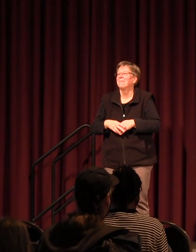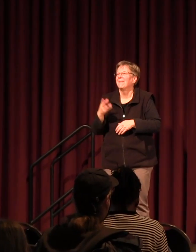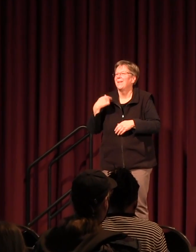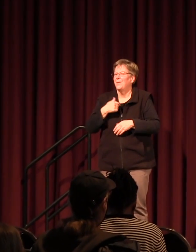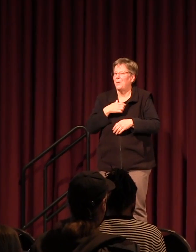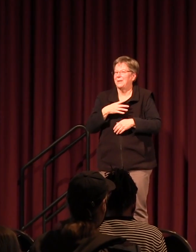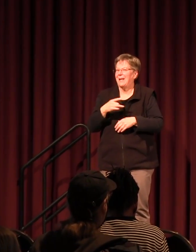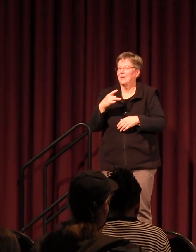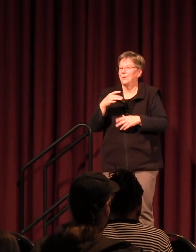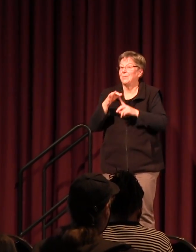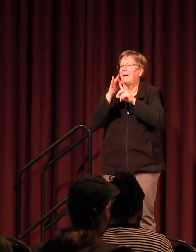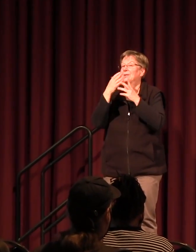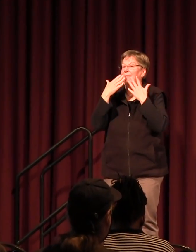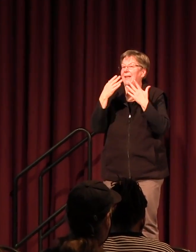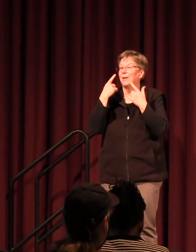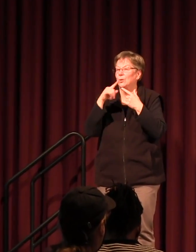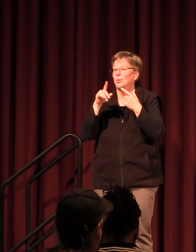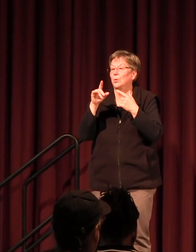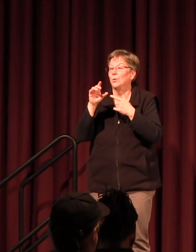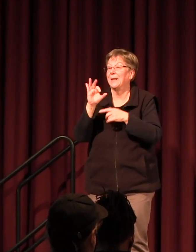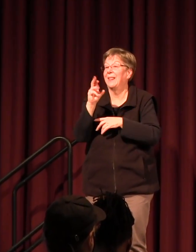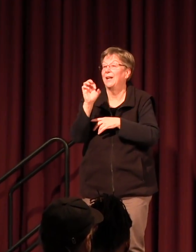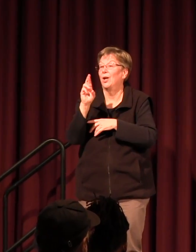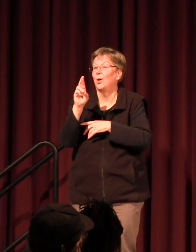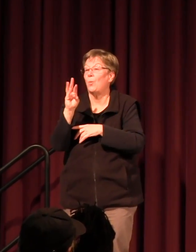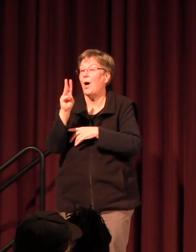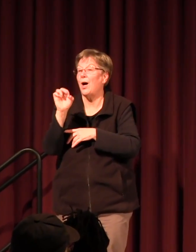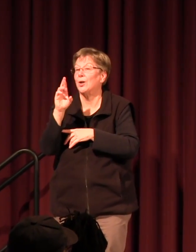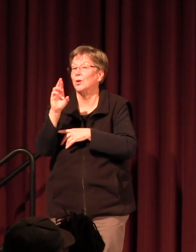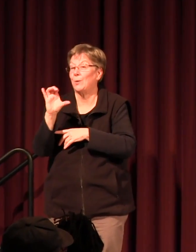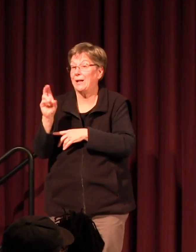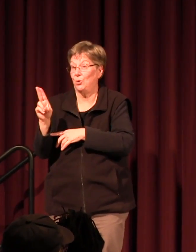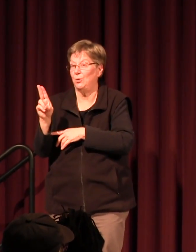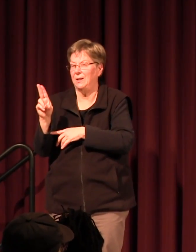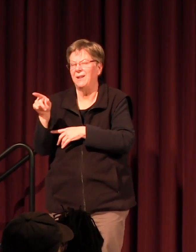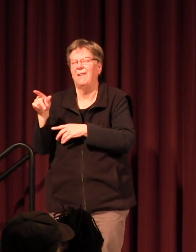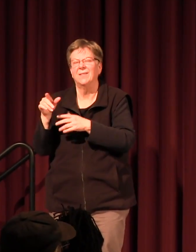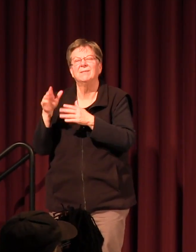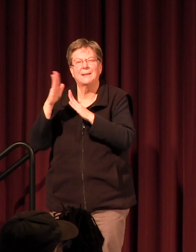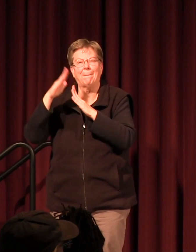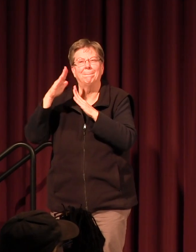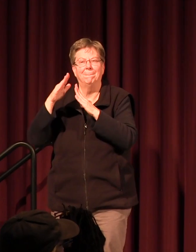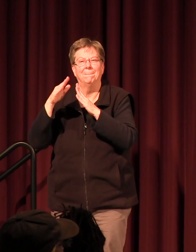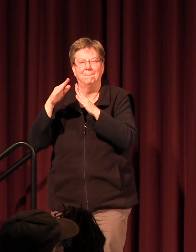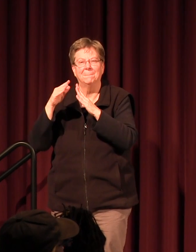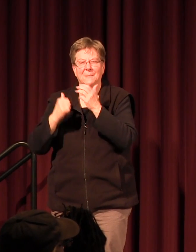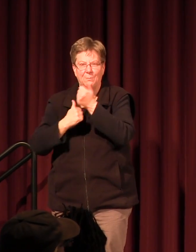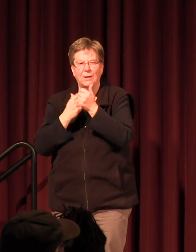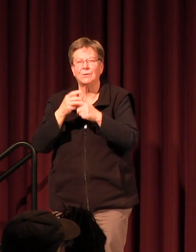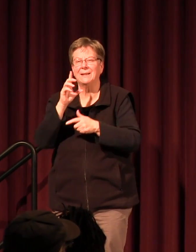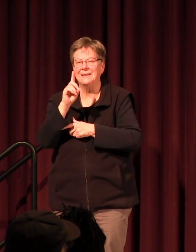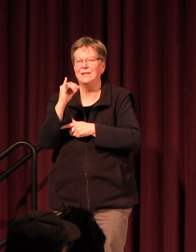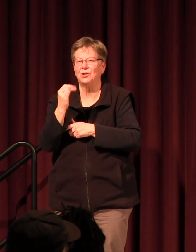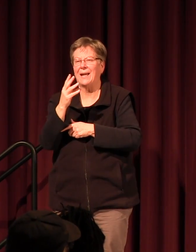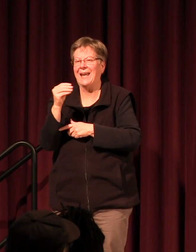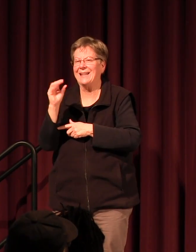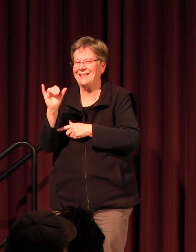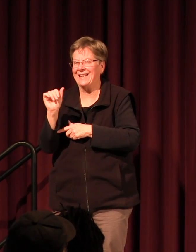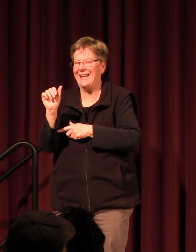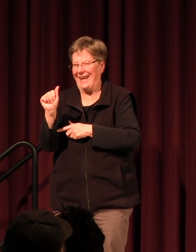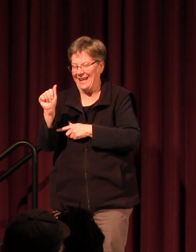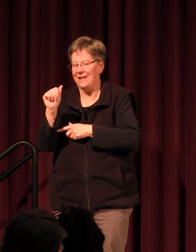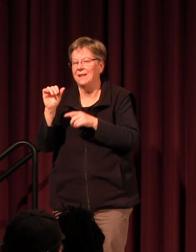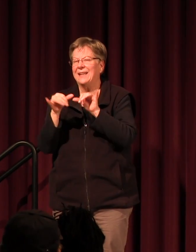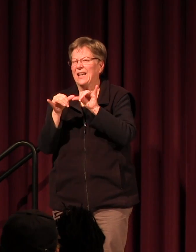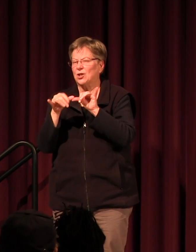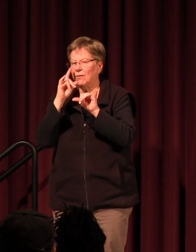We would like to give a special thank you to Clearwater Credit Union as our lead sponsor and DJ&A Engineering